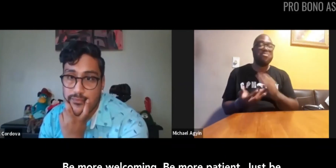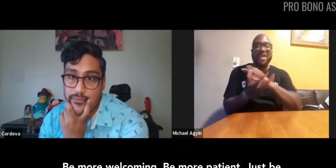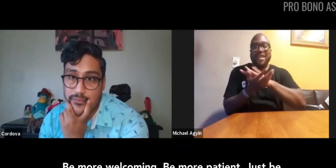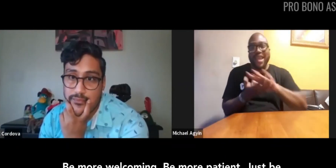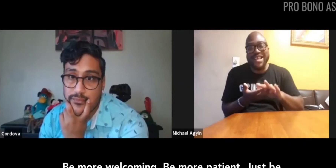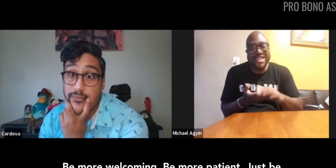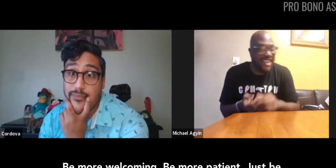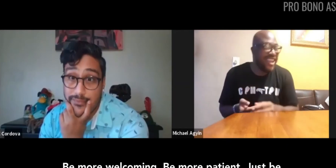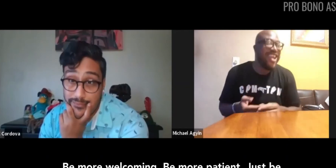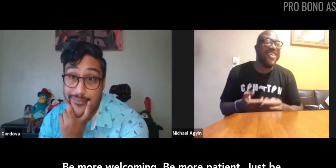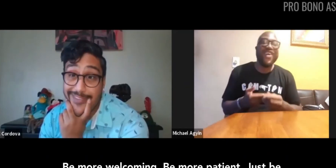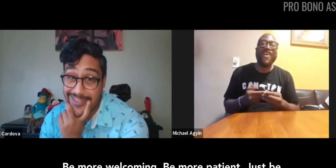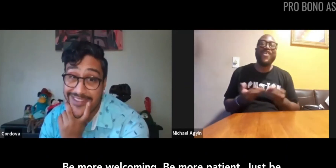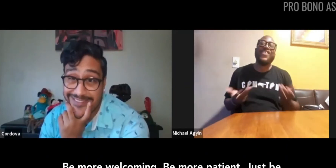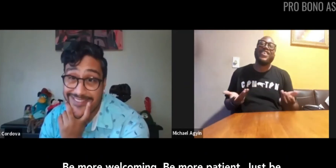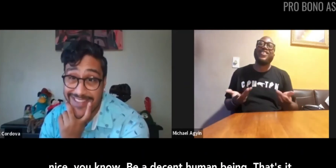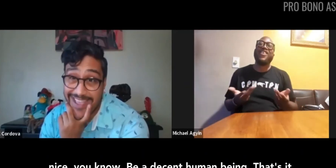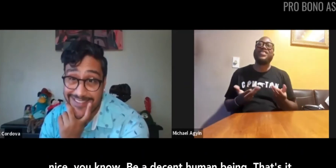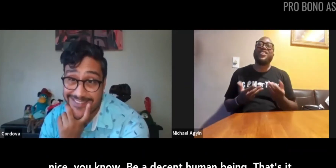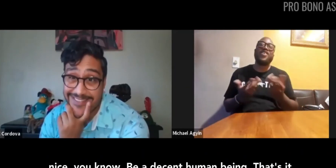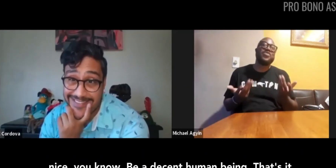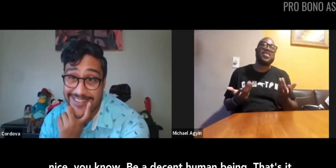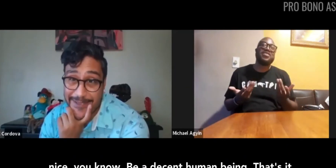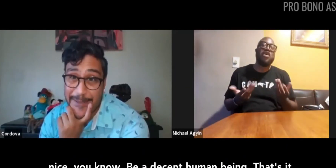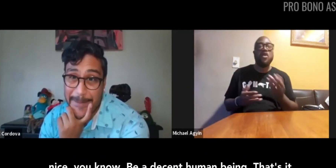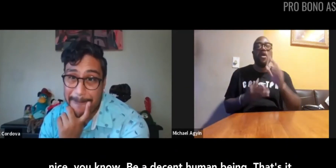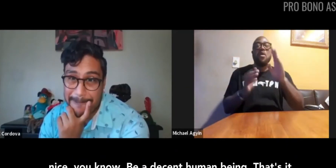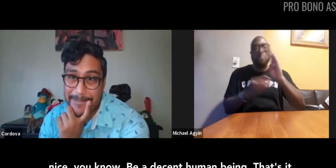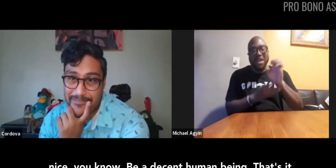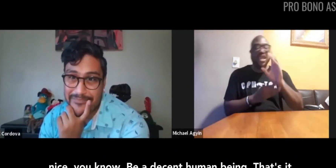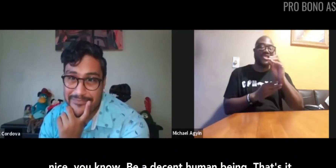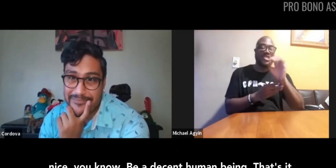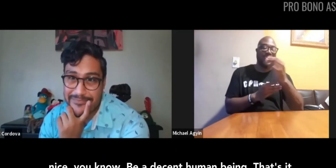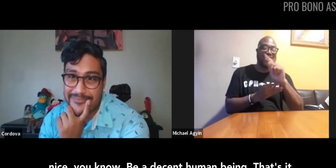Be more welcoming, be more patient. Just be nice,